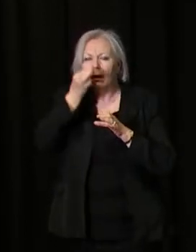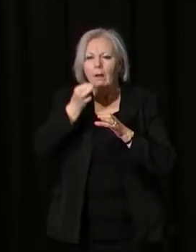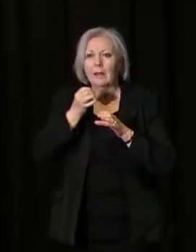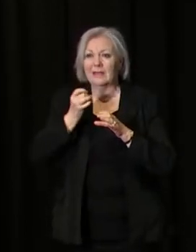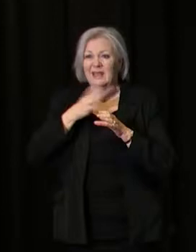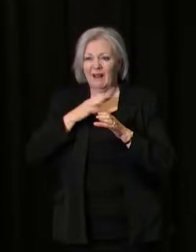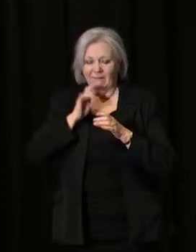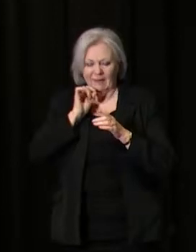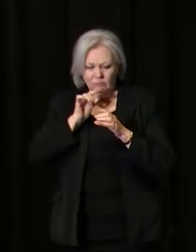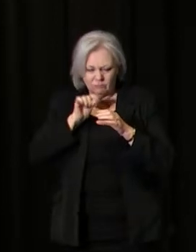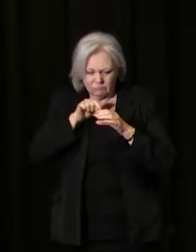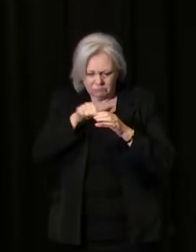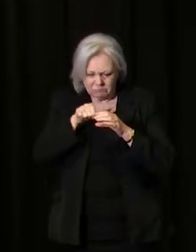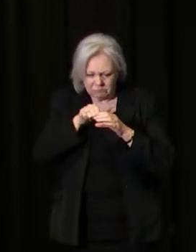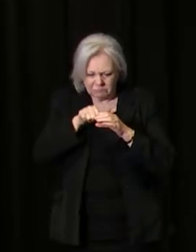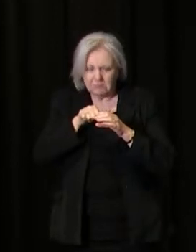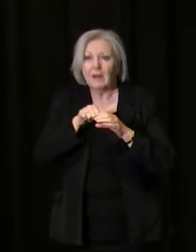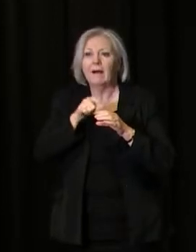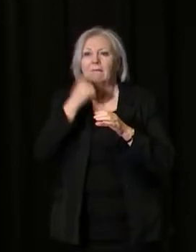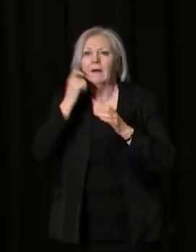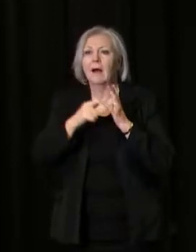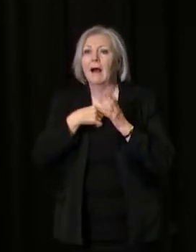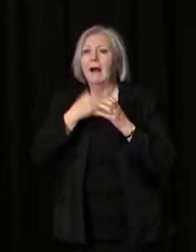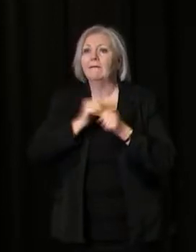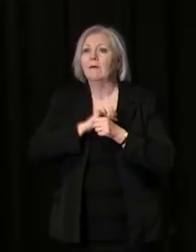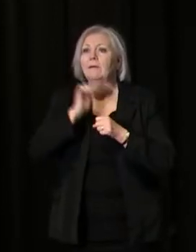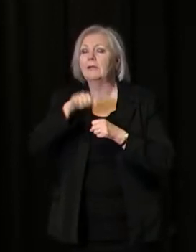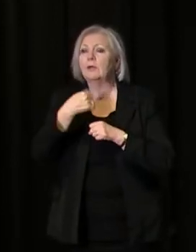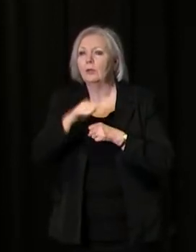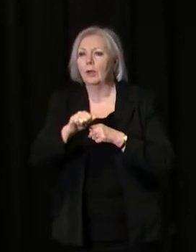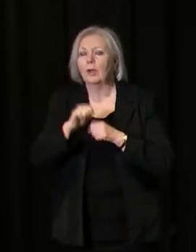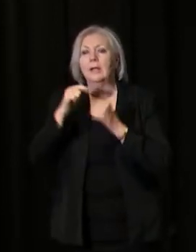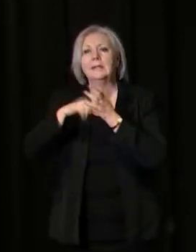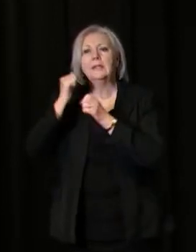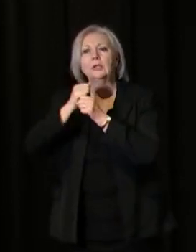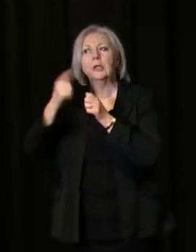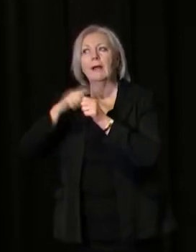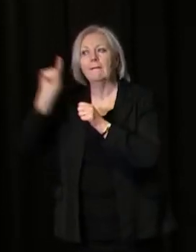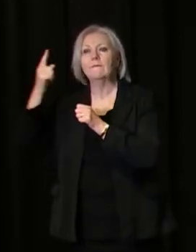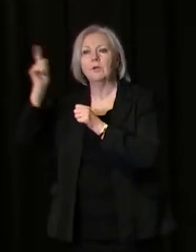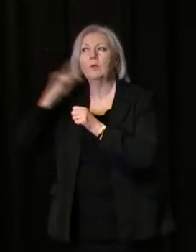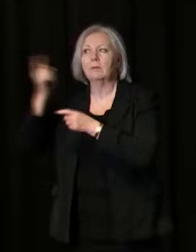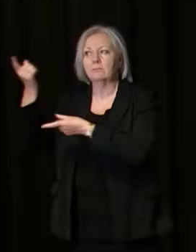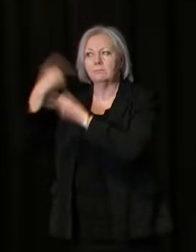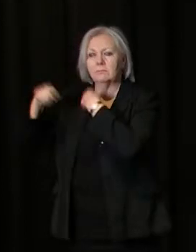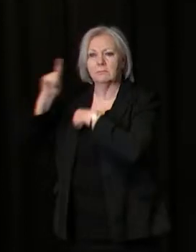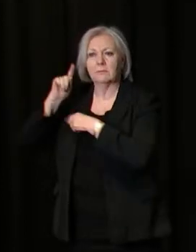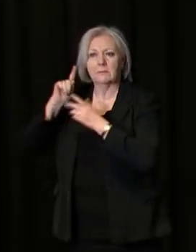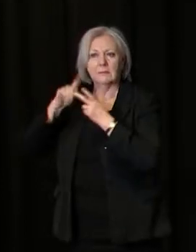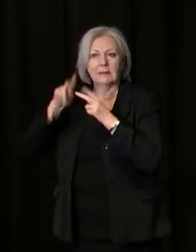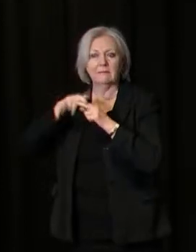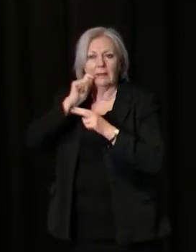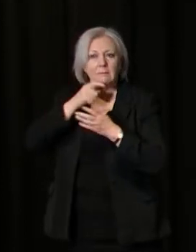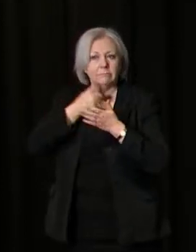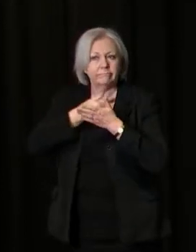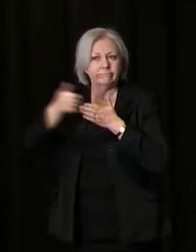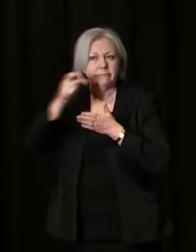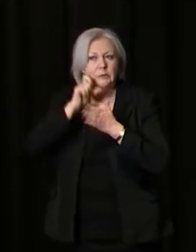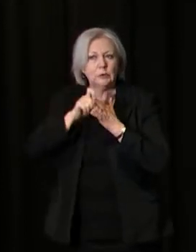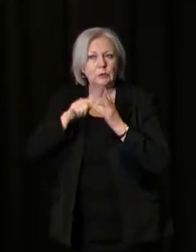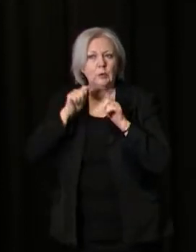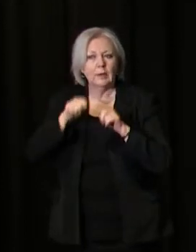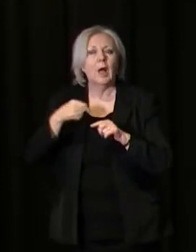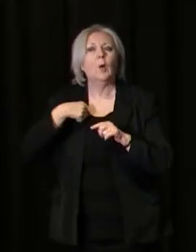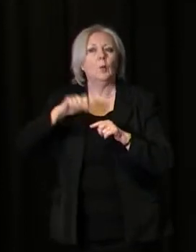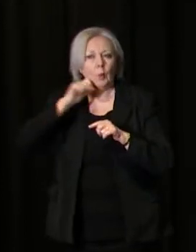becomes approved from the 1st of November by the TGA and the Commonwealth facilities, we'll be ramping that up,